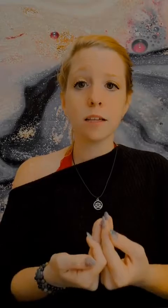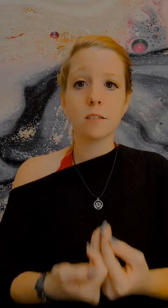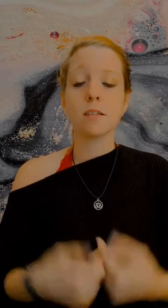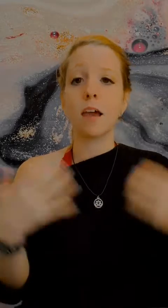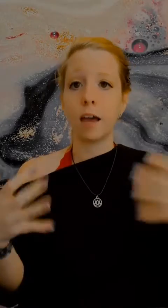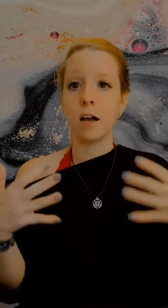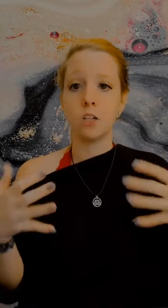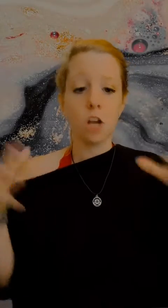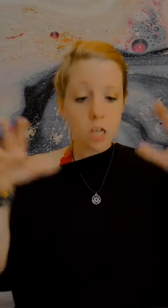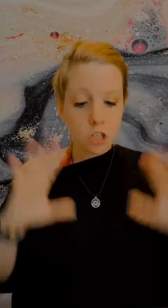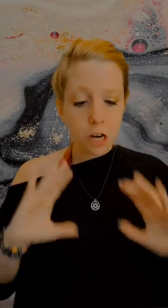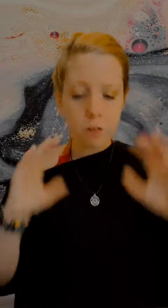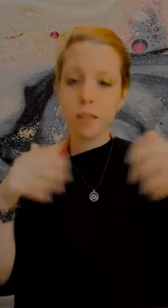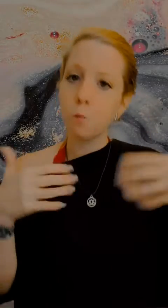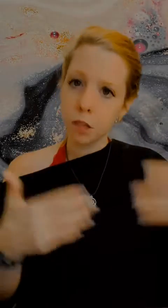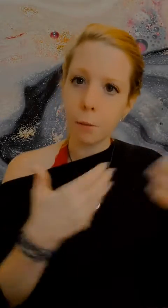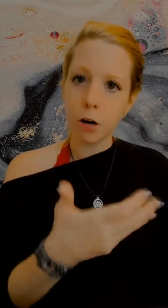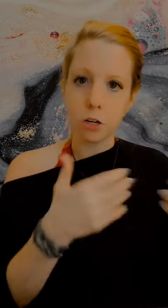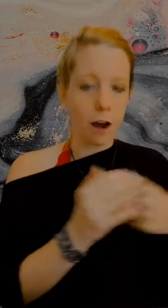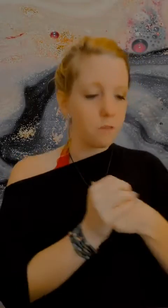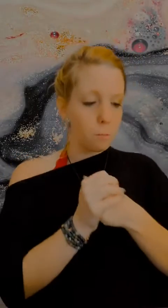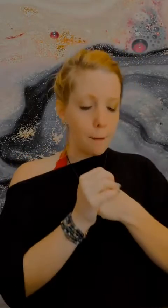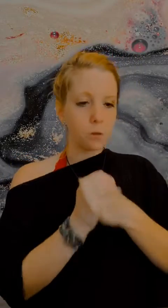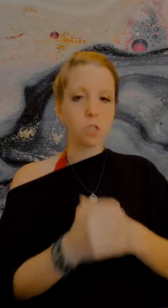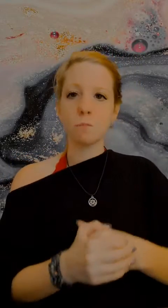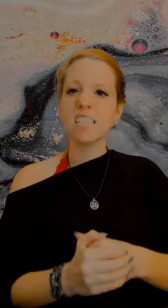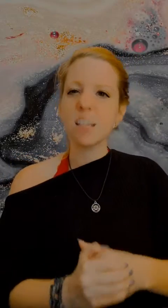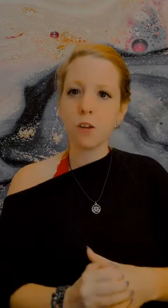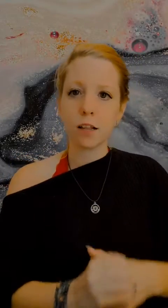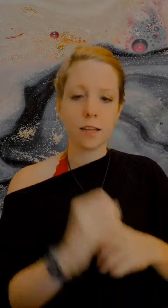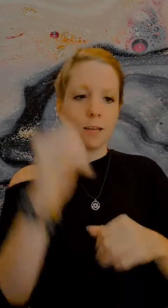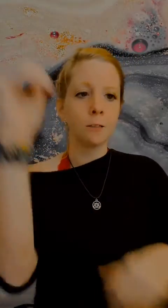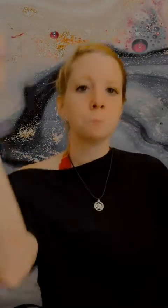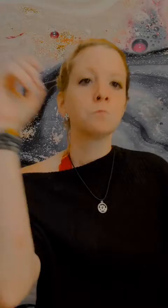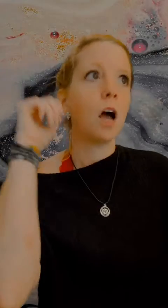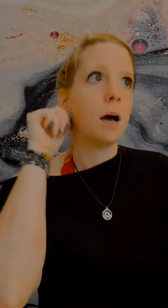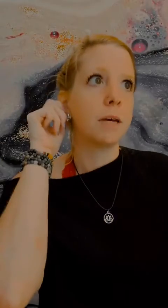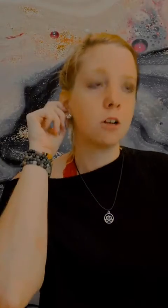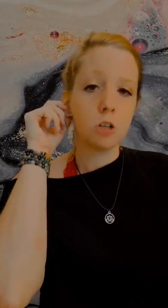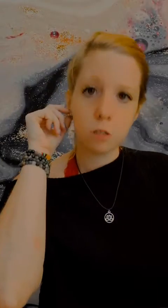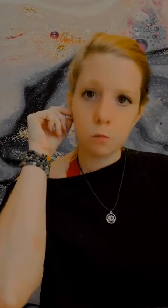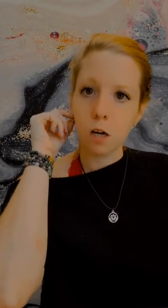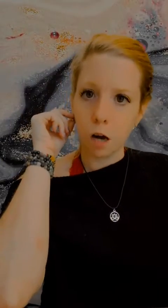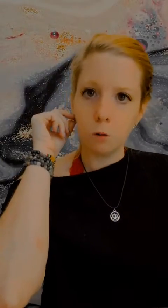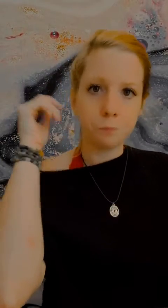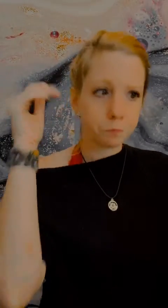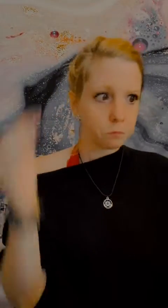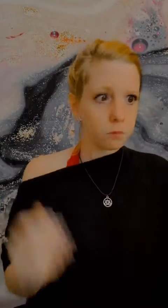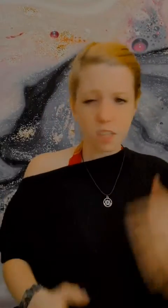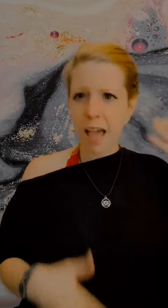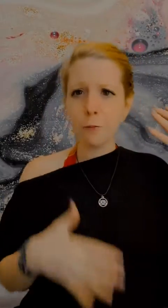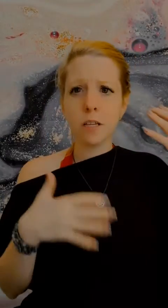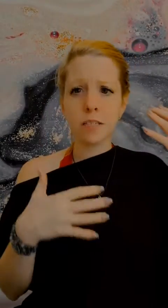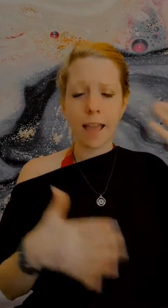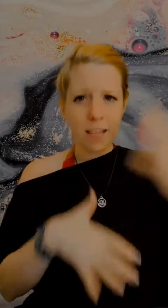list, and sharing that with a partner. I remember specifically a year or two ago, I had